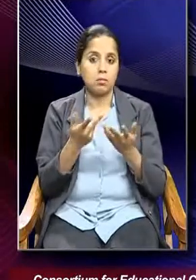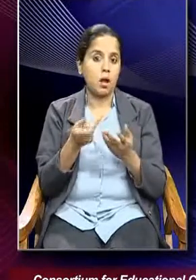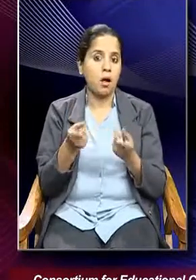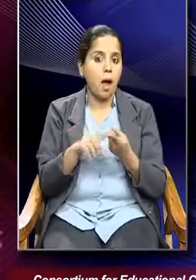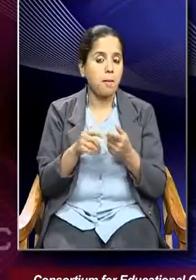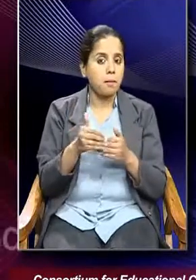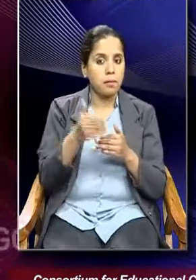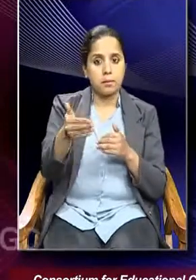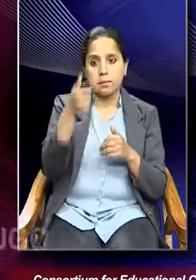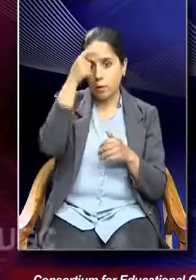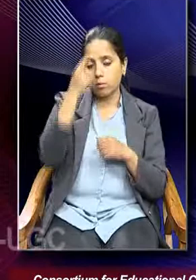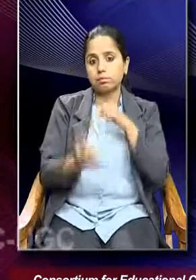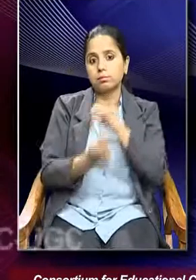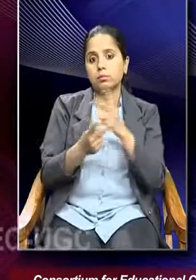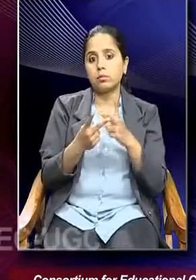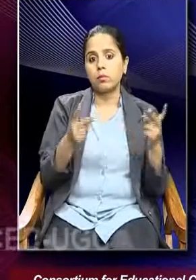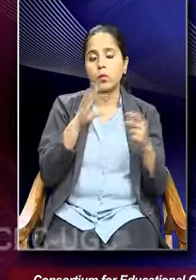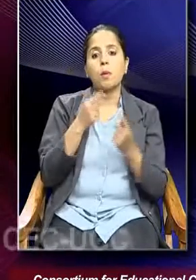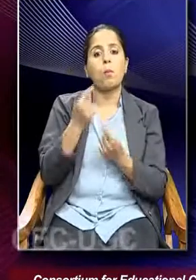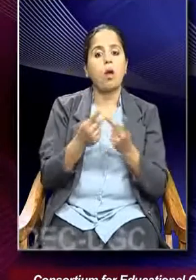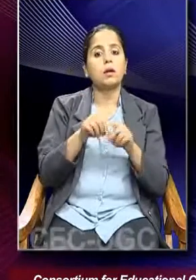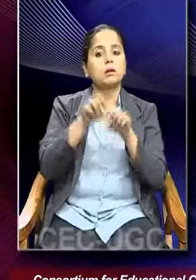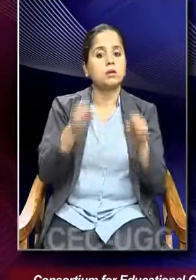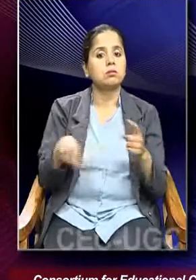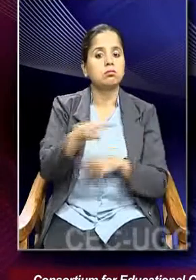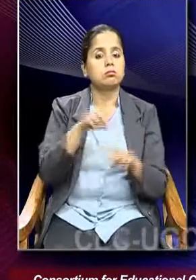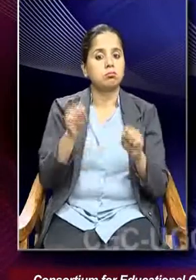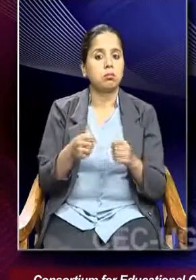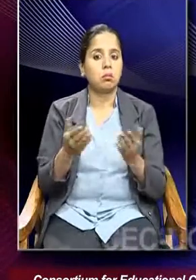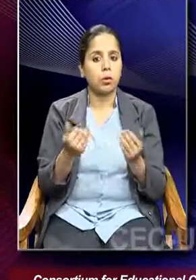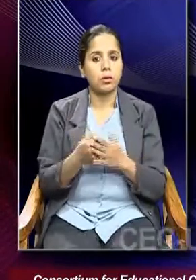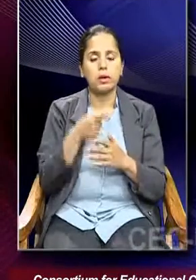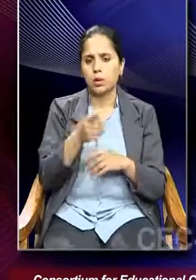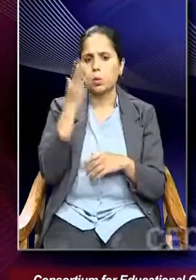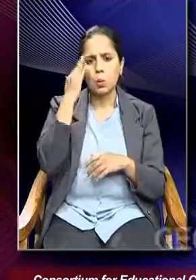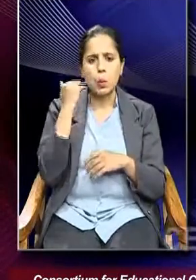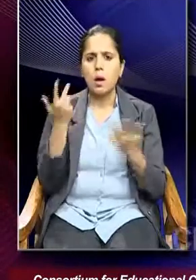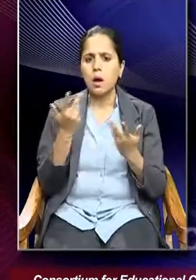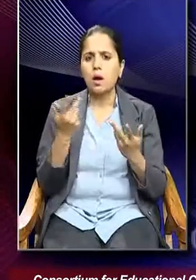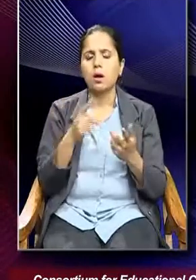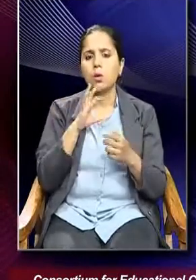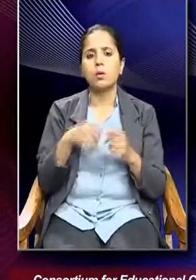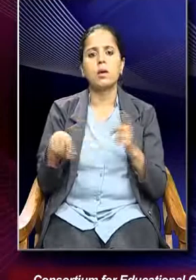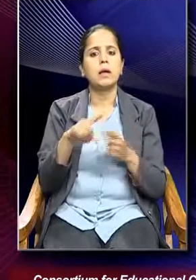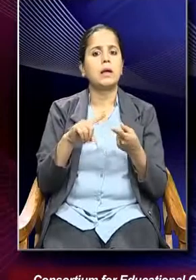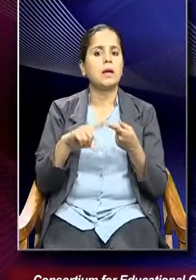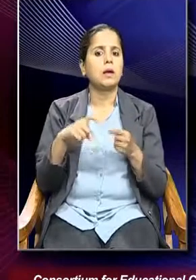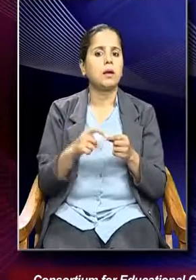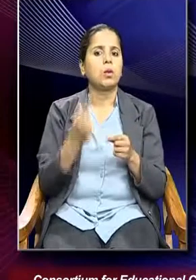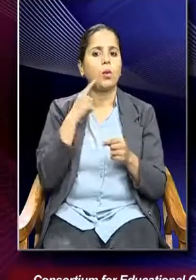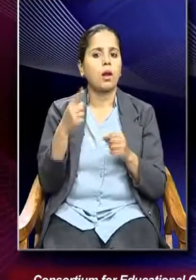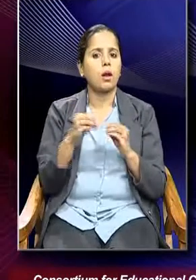by then parties and political systems. This is because the equilibrium allocation